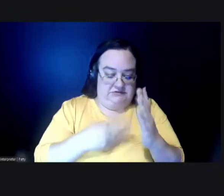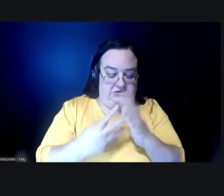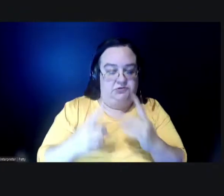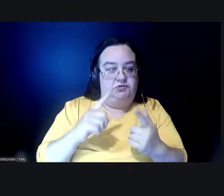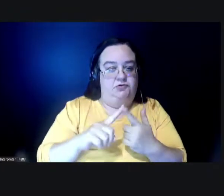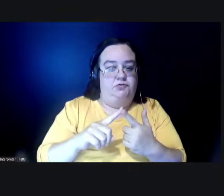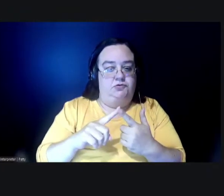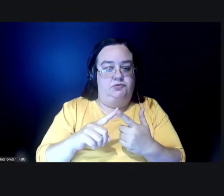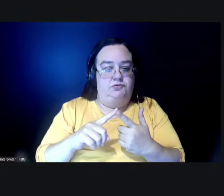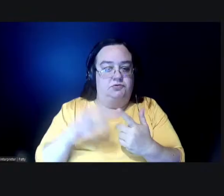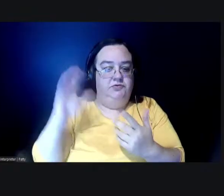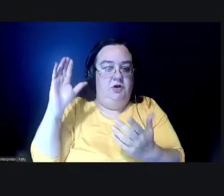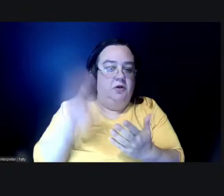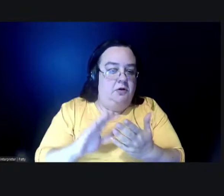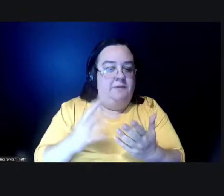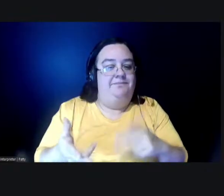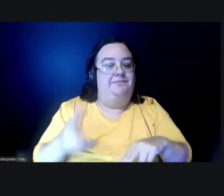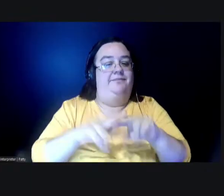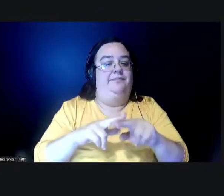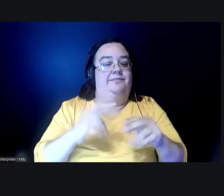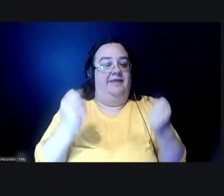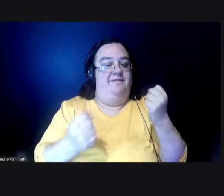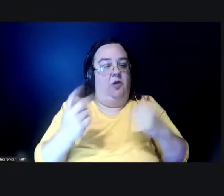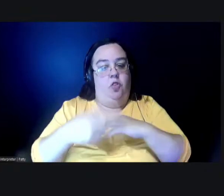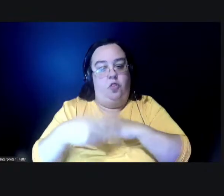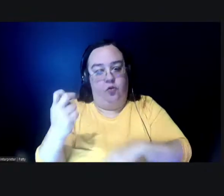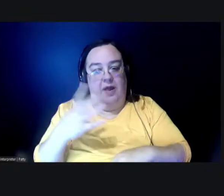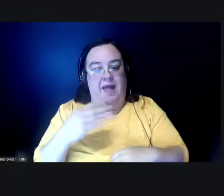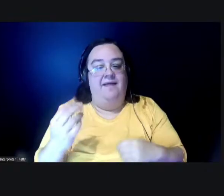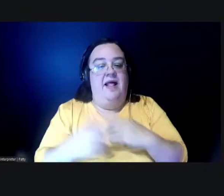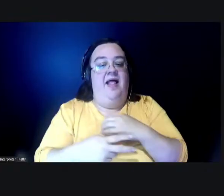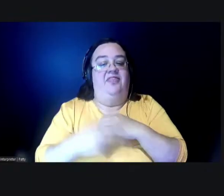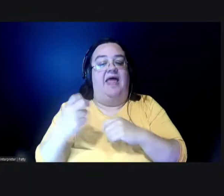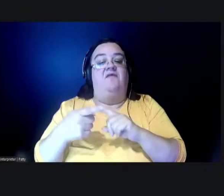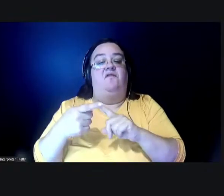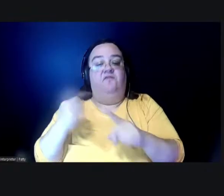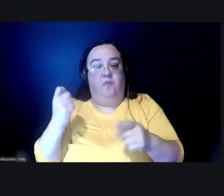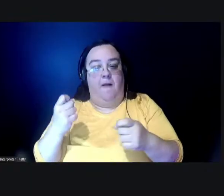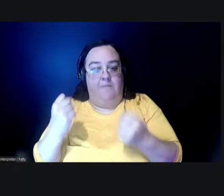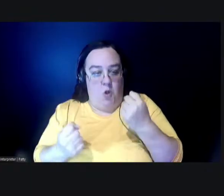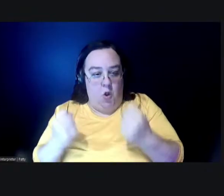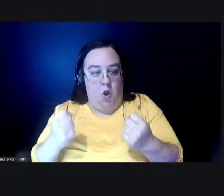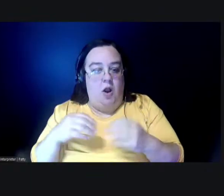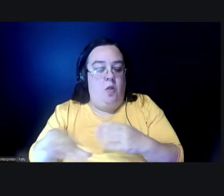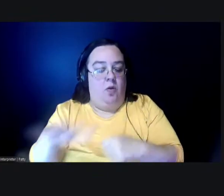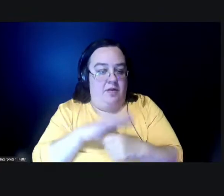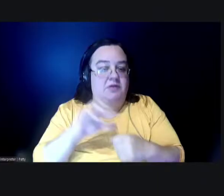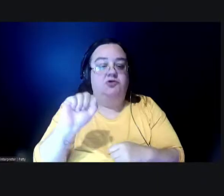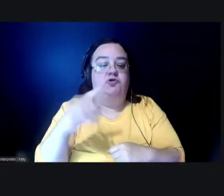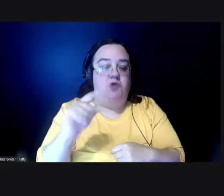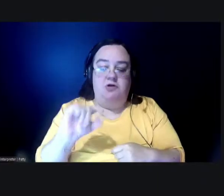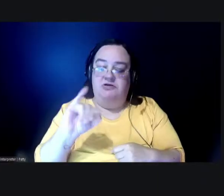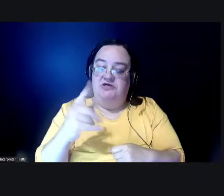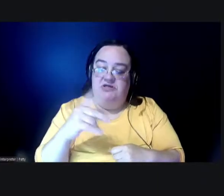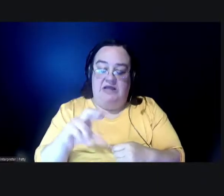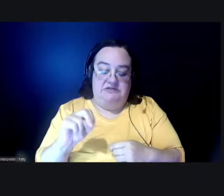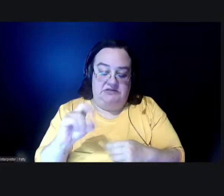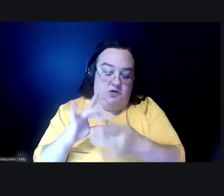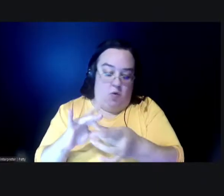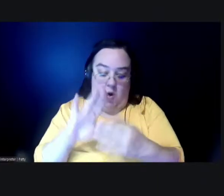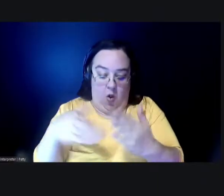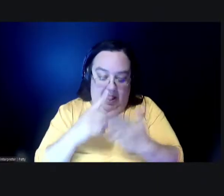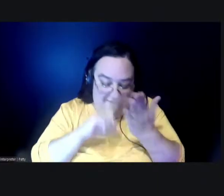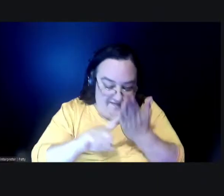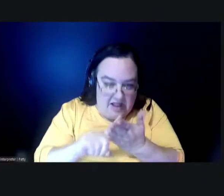in the vehicle thefts and thefts from autos throughout the town. Sergeant Jackson has been coordinating all investigations with the